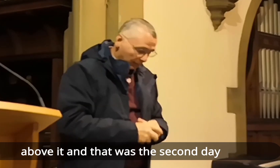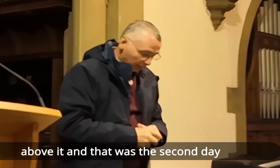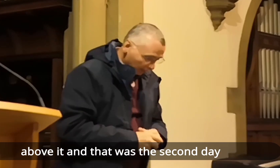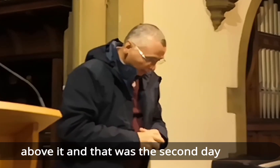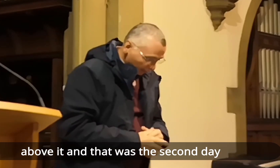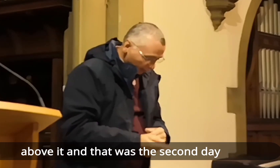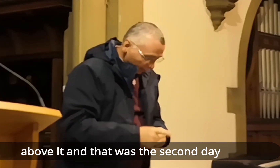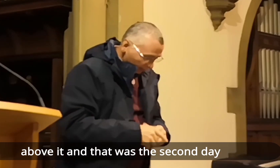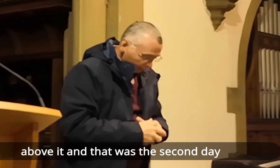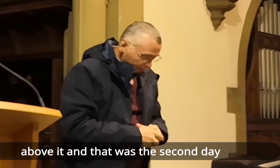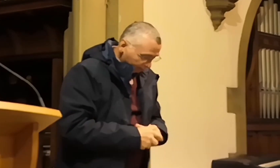the second day.